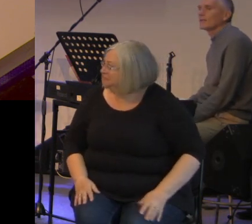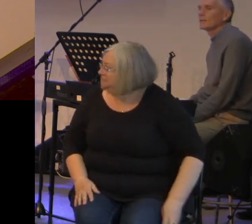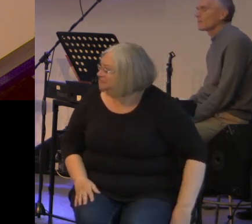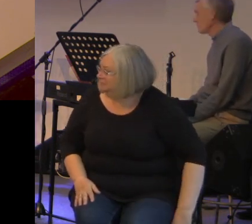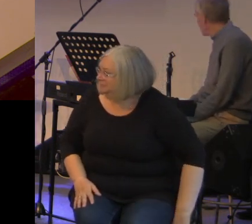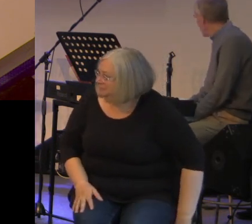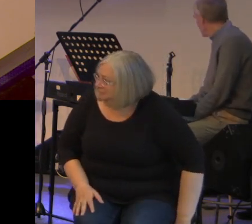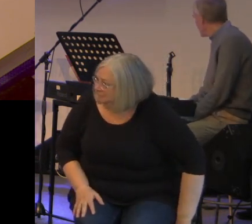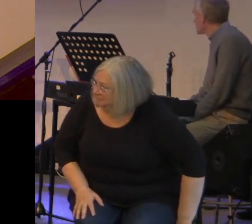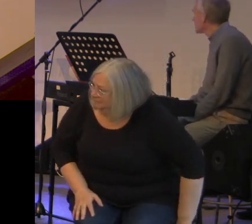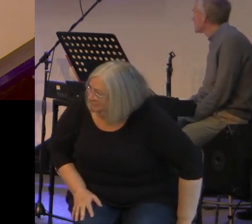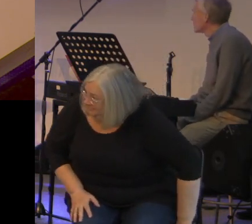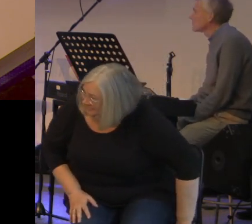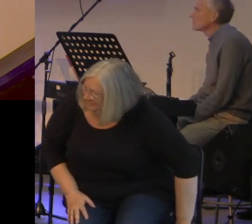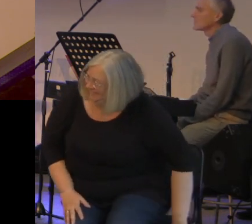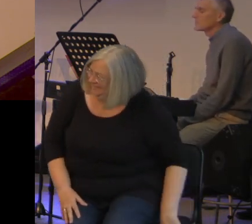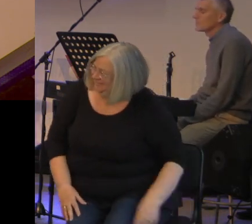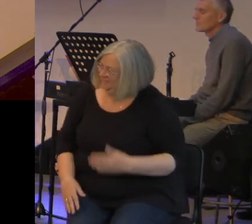Fantastic.